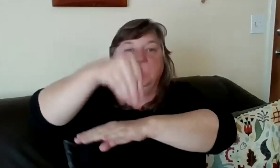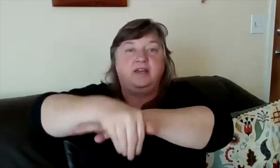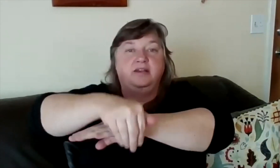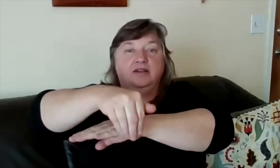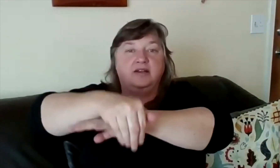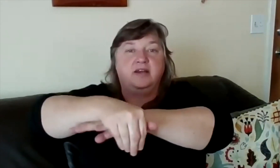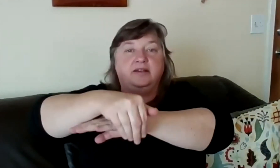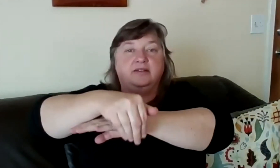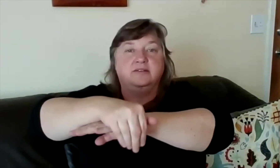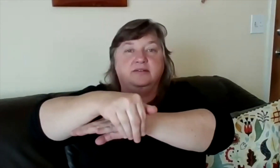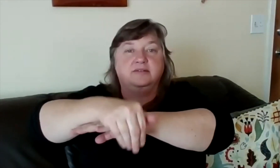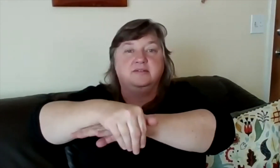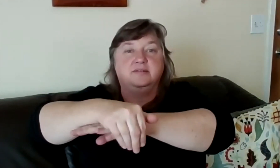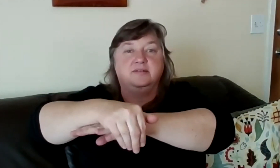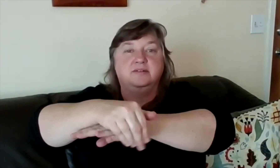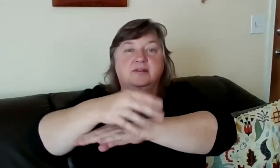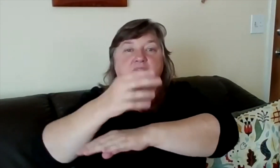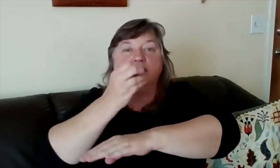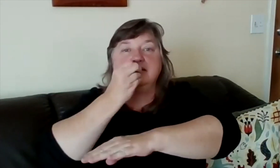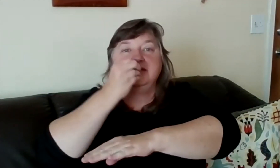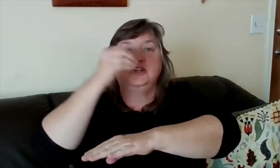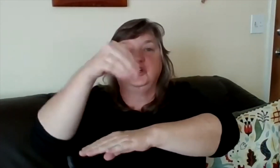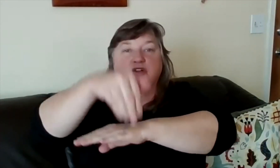Eat at night. Dinner.